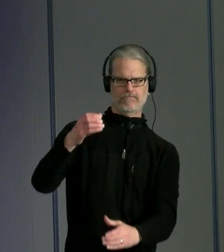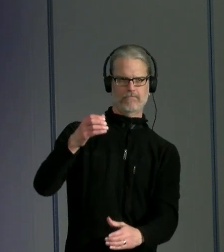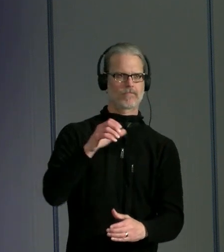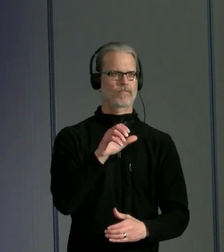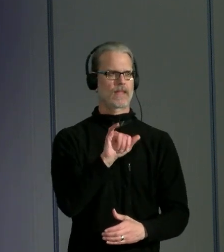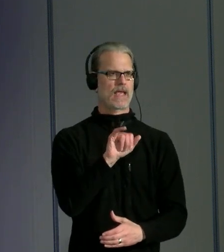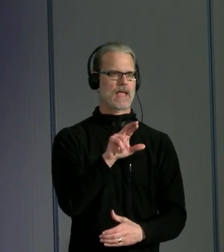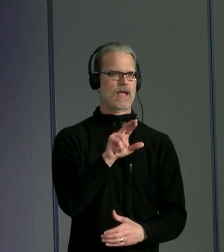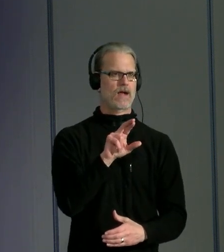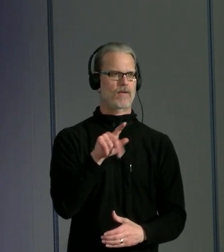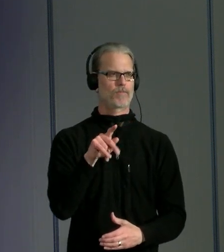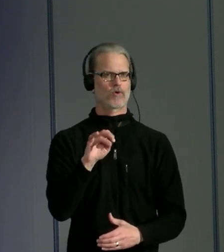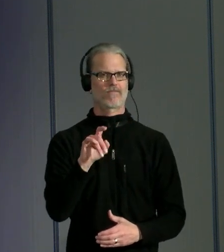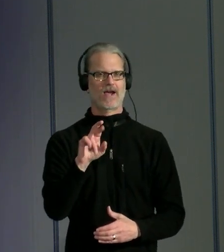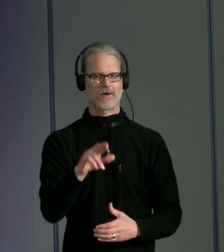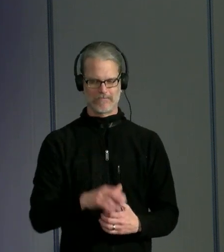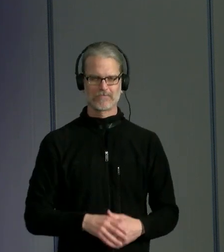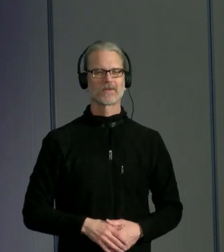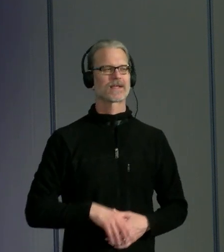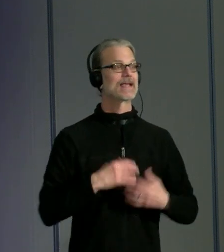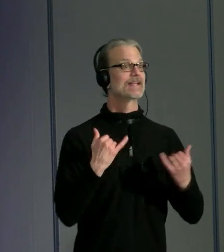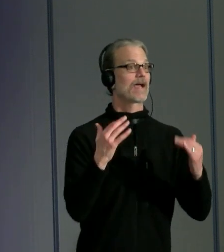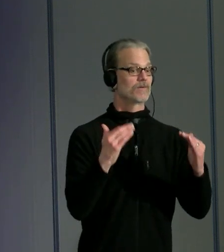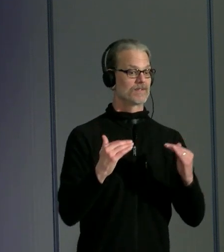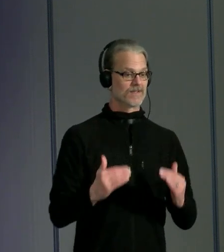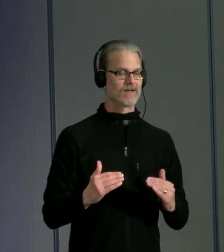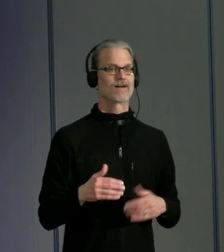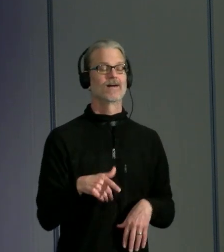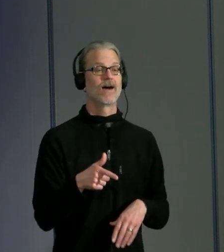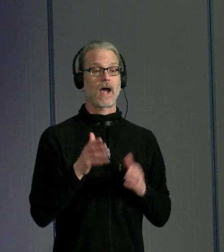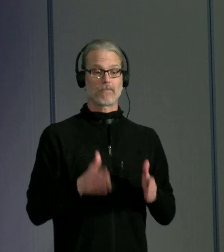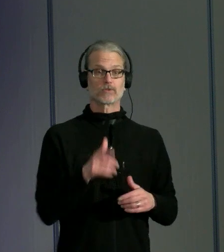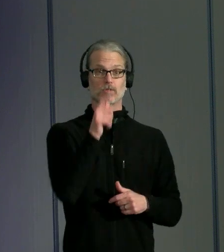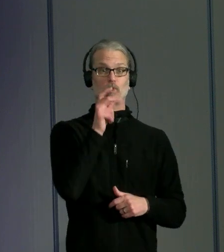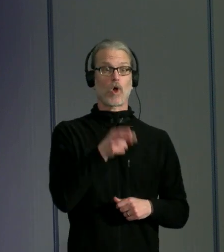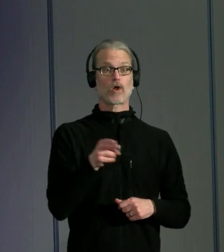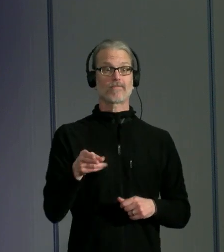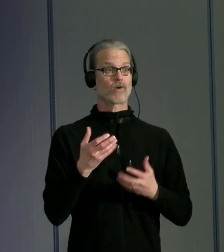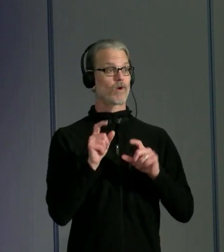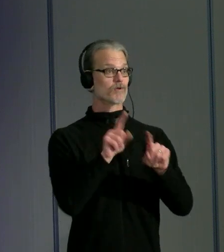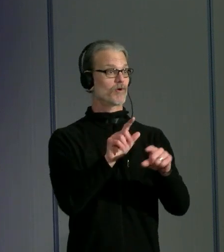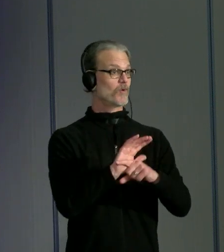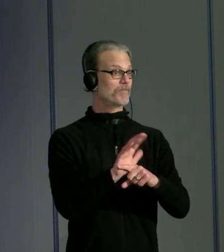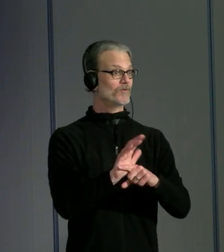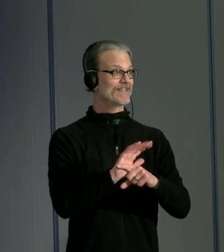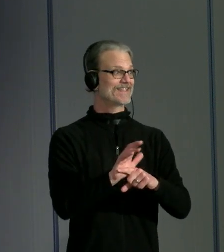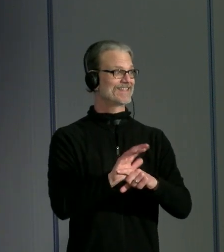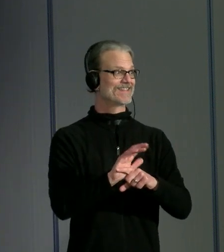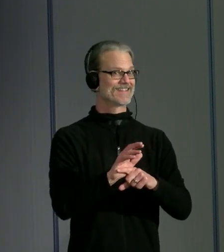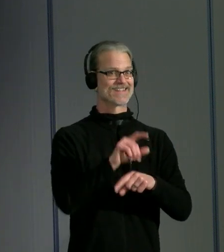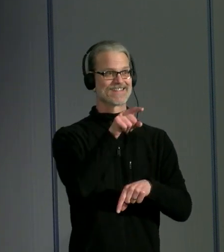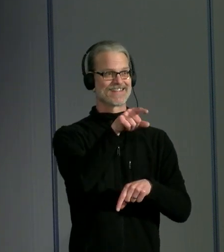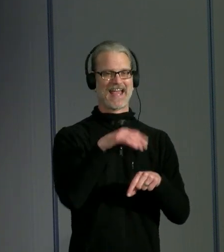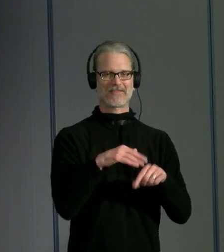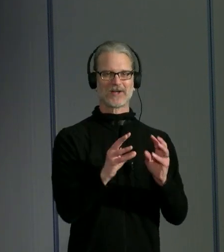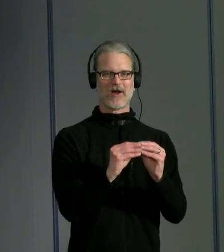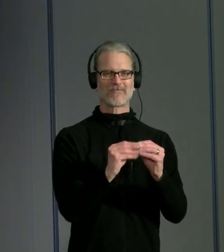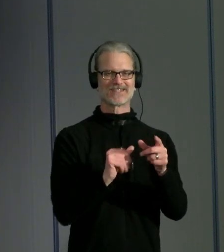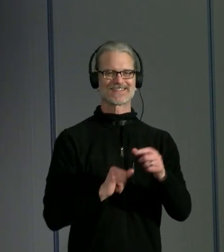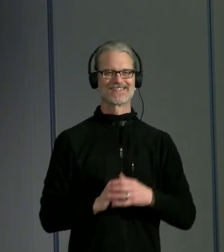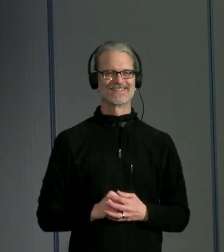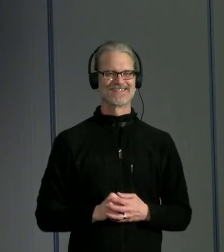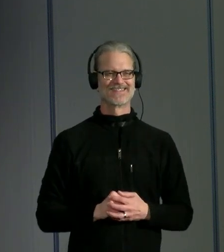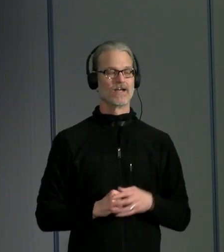hard of hearing example. An attendee who was hard of hearing wanted to attend a movie screening that was taking place at the conference. So